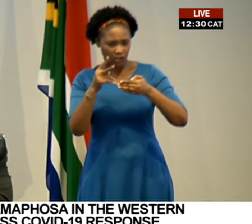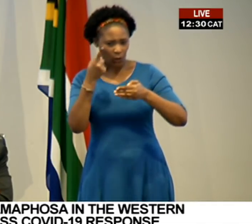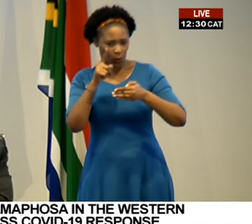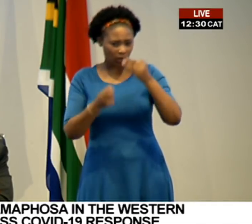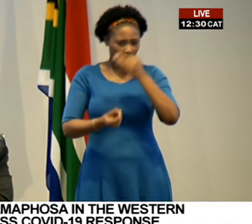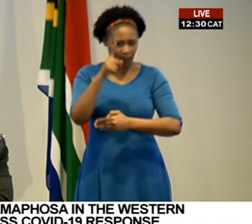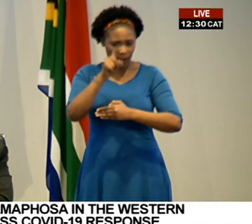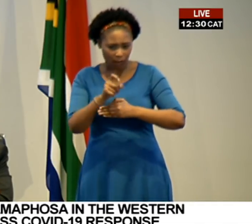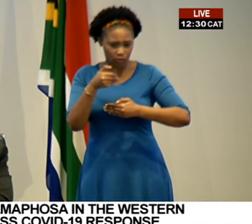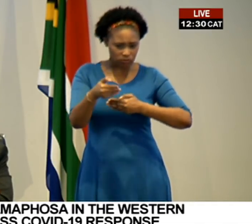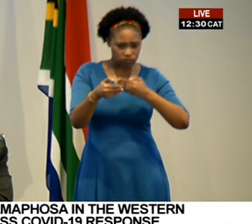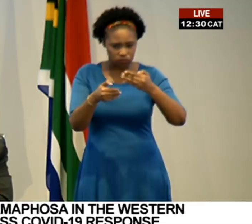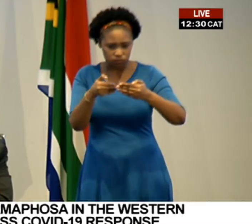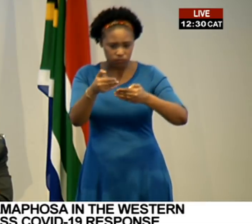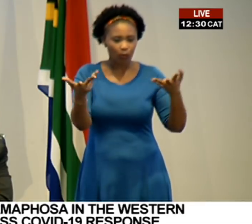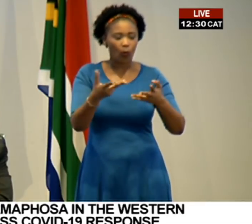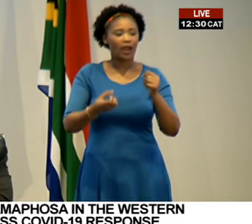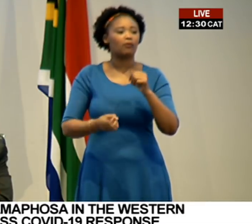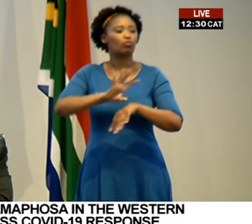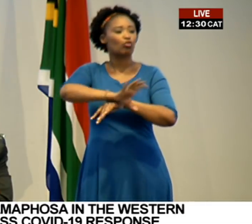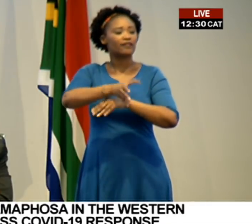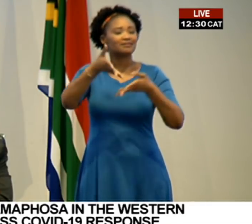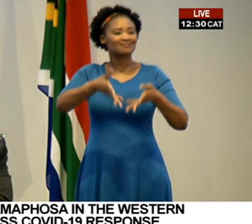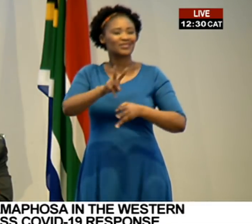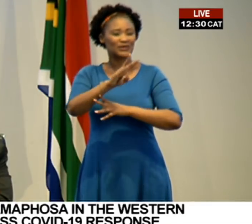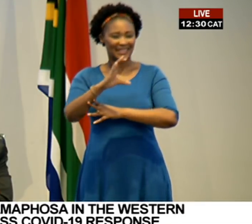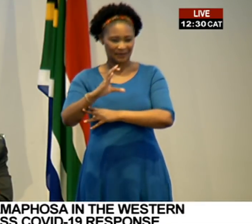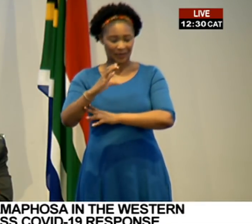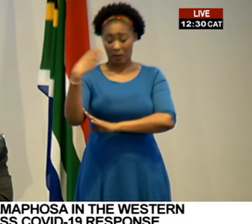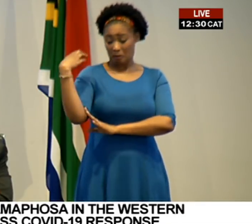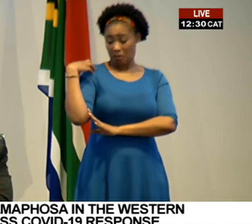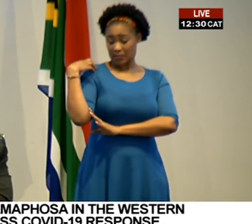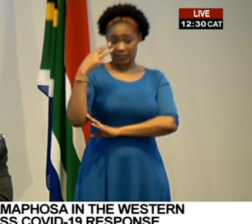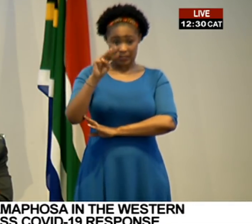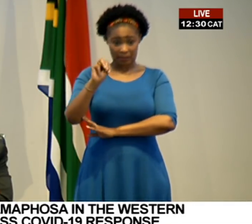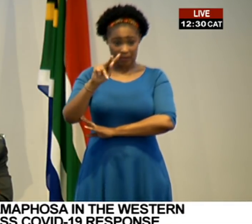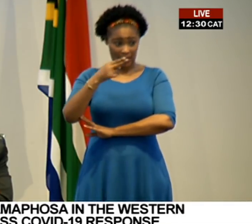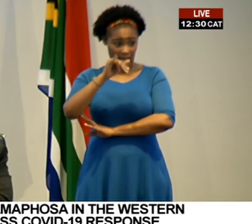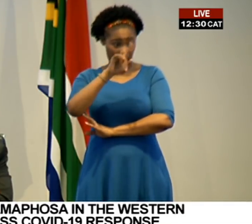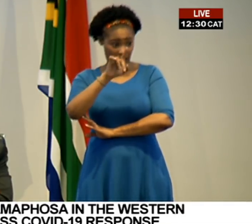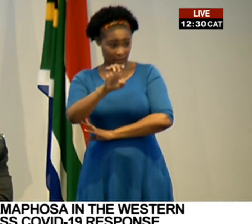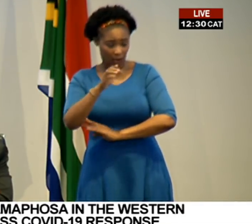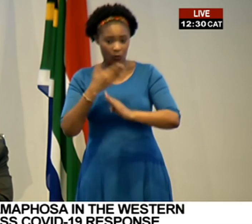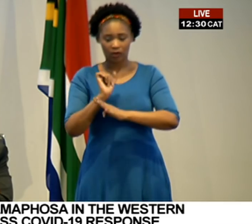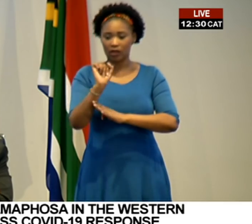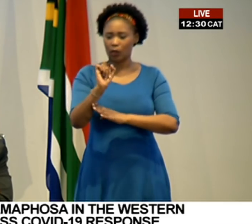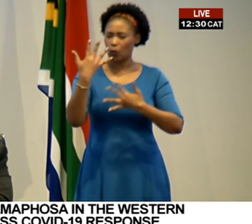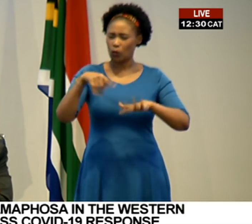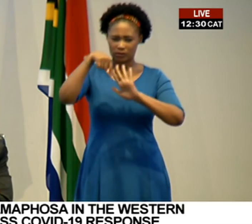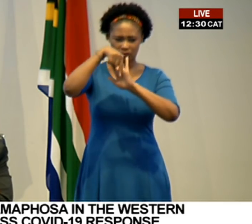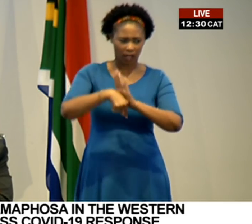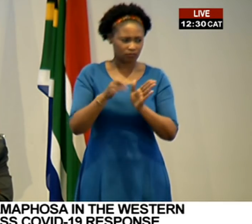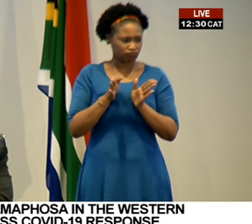done in this province. Minister Mkhize's work is quite intensive and broad,